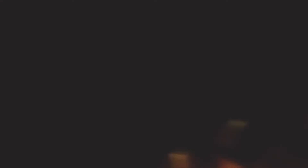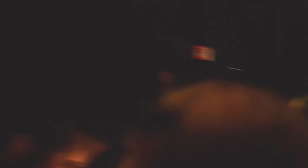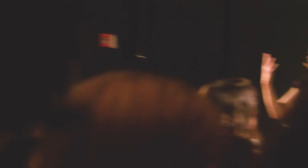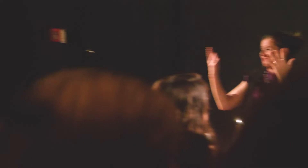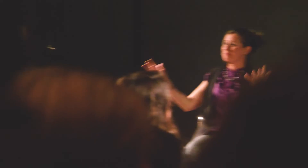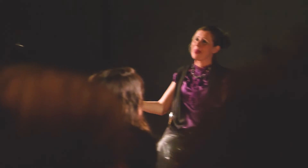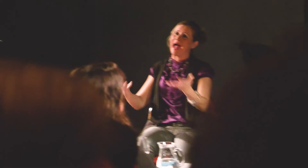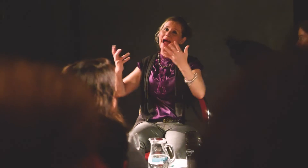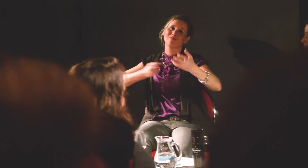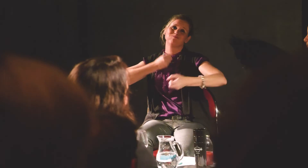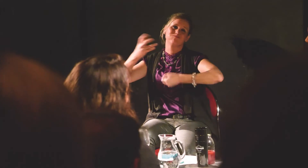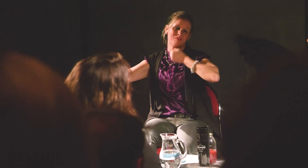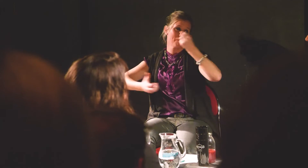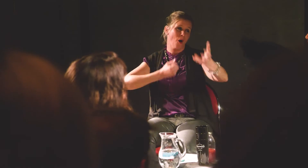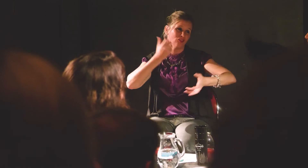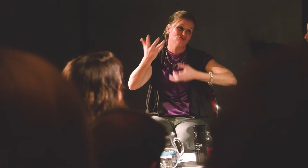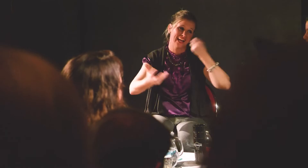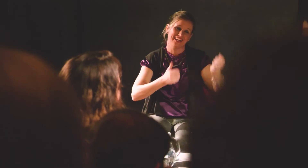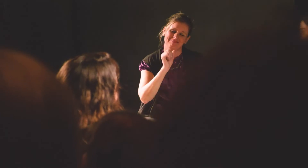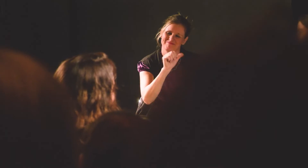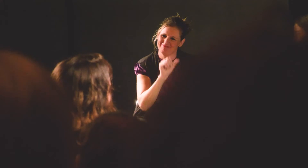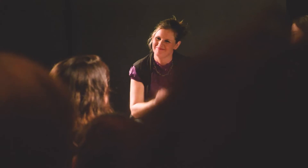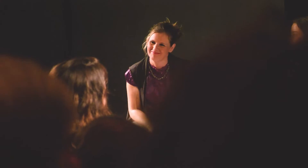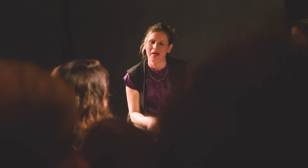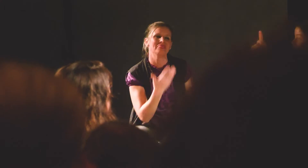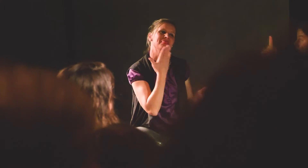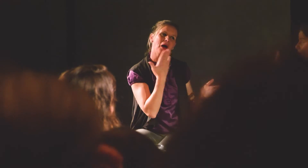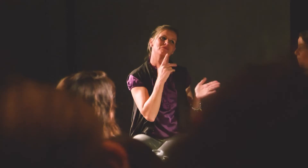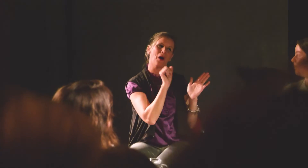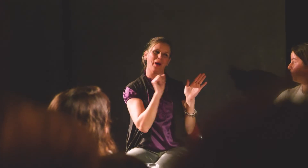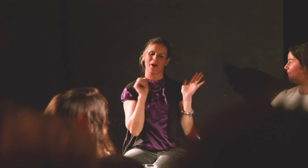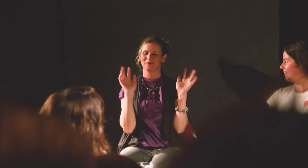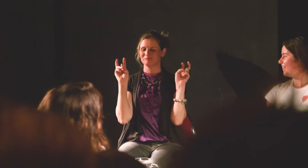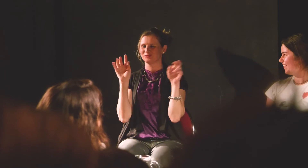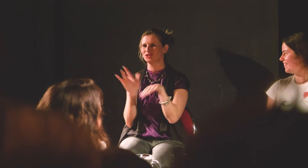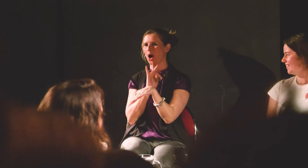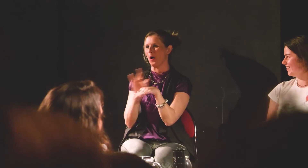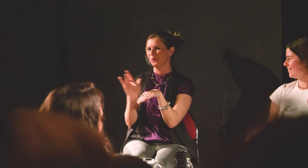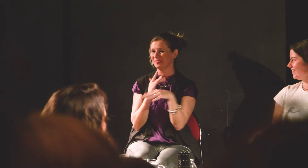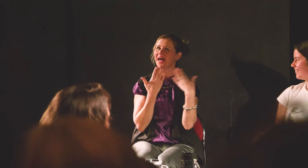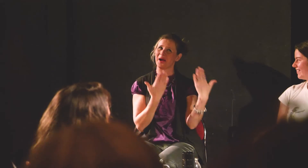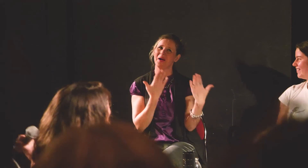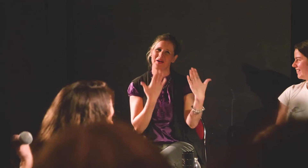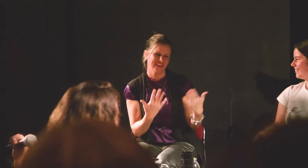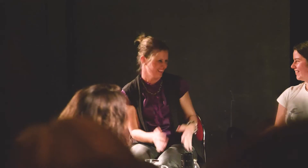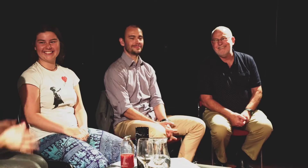So we like to play with sign language, and very, very creative. So thank you for that little